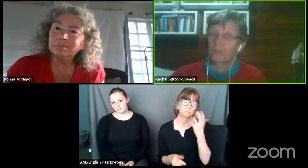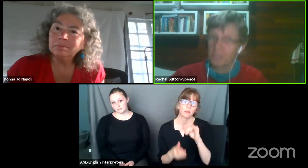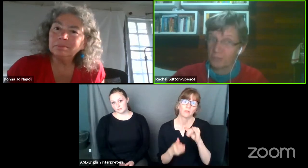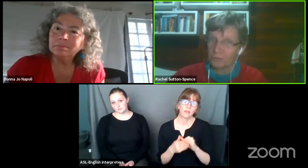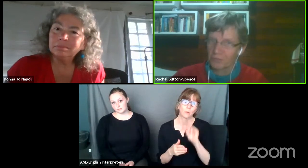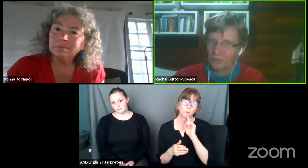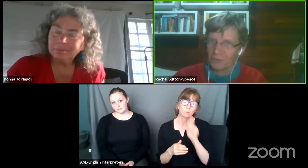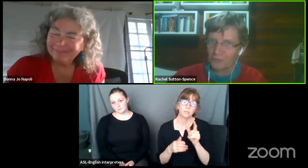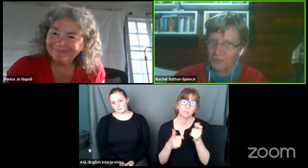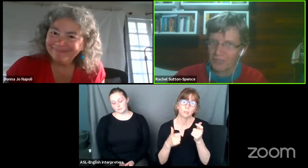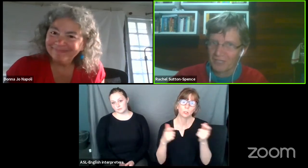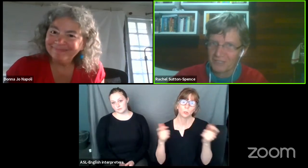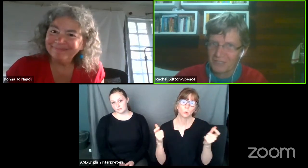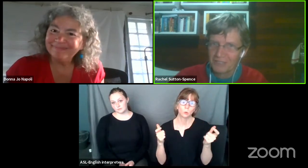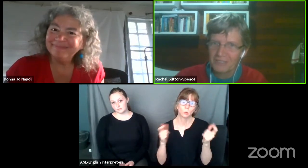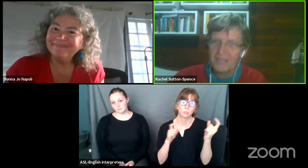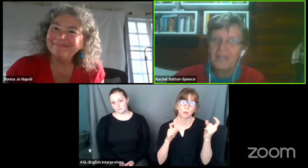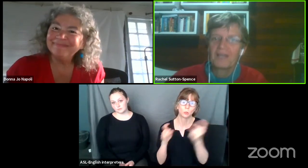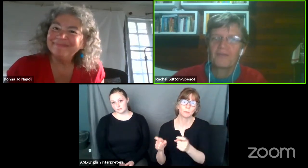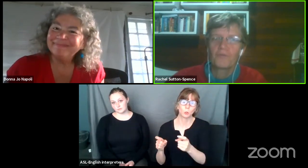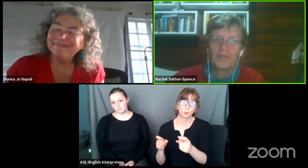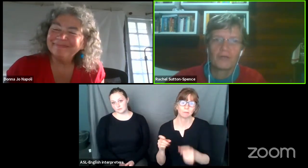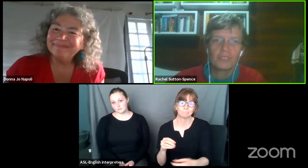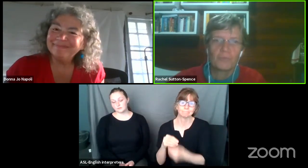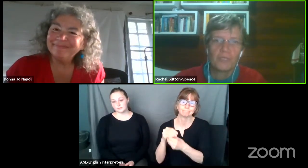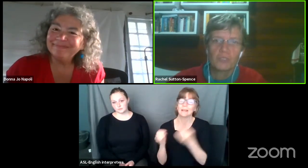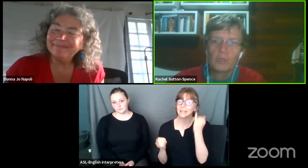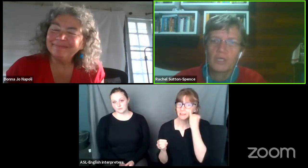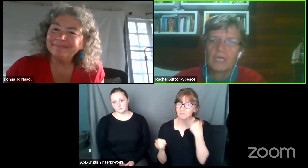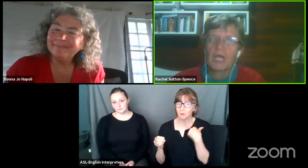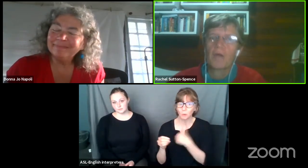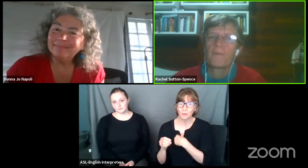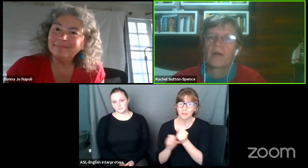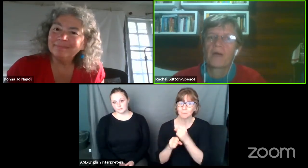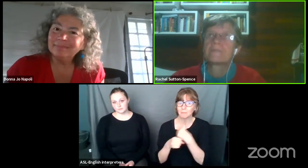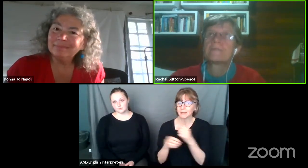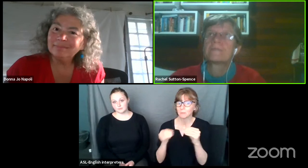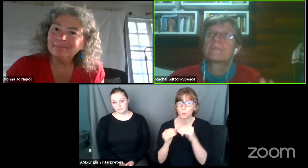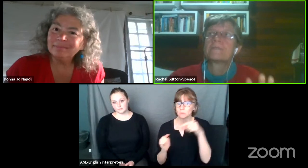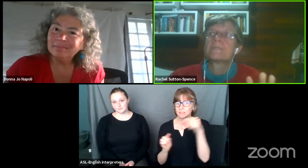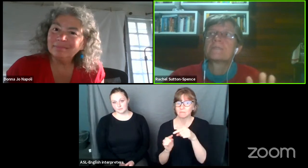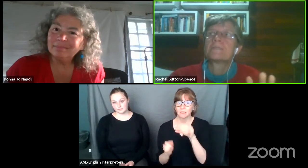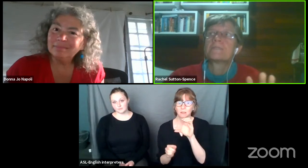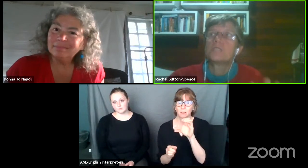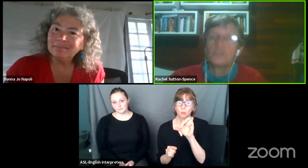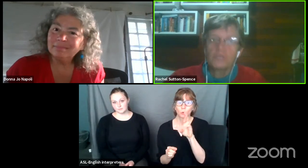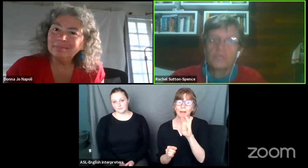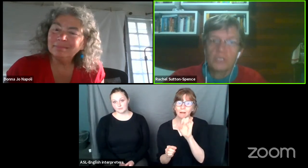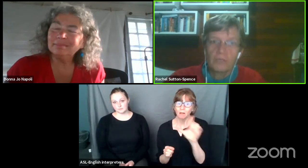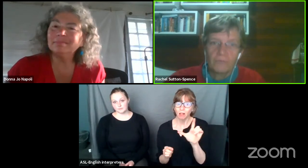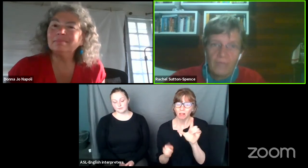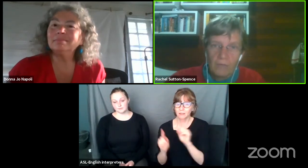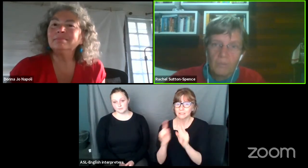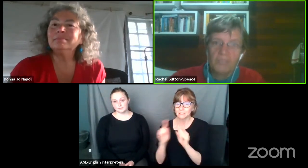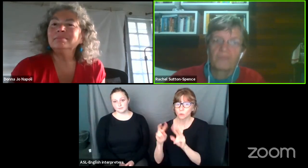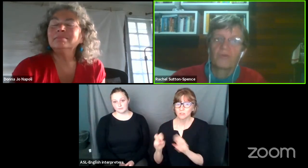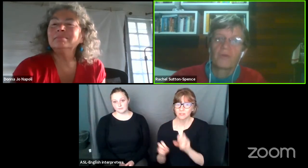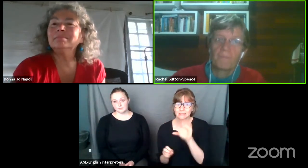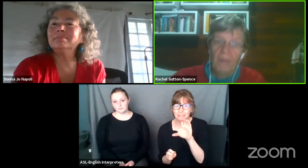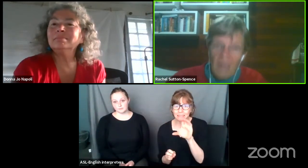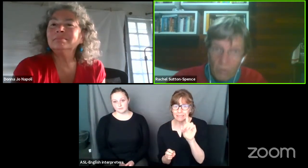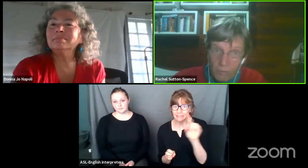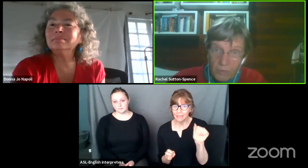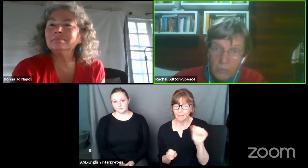talking about critical discourse analysis, if we're going to be talking about use of language